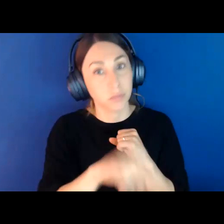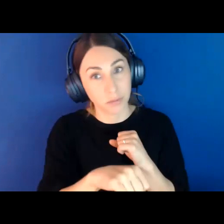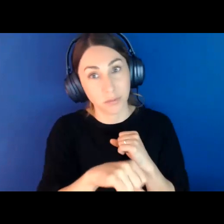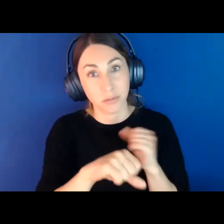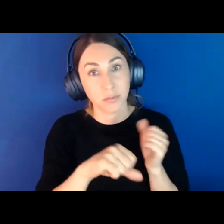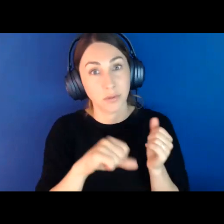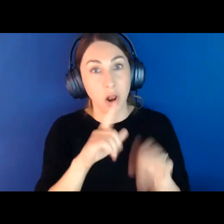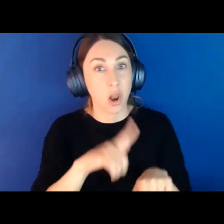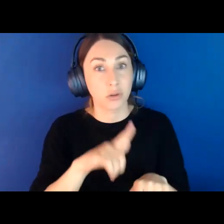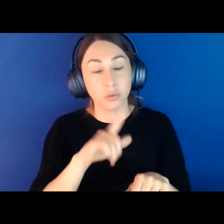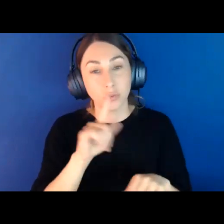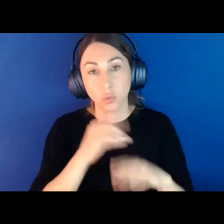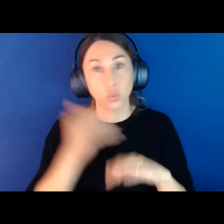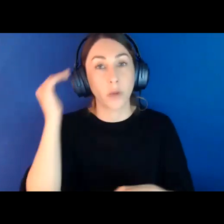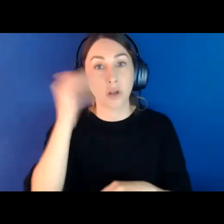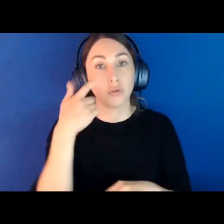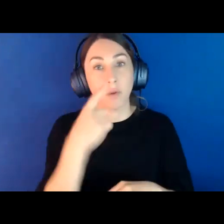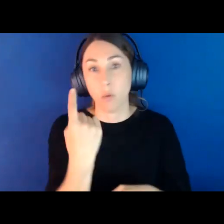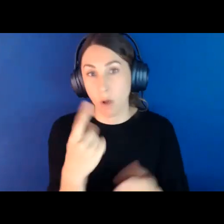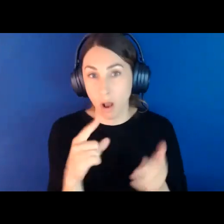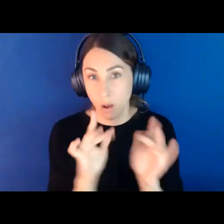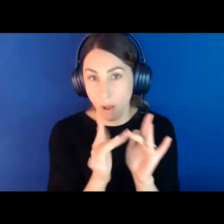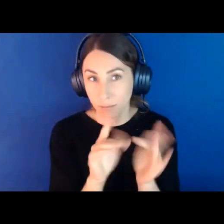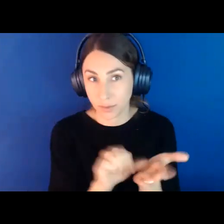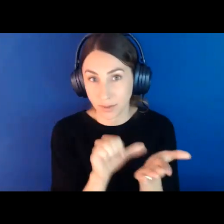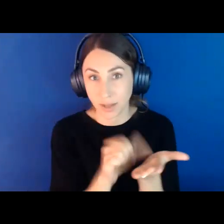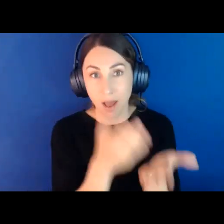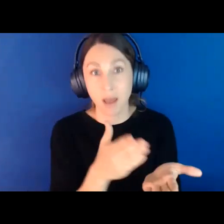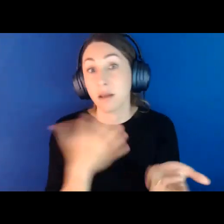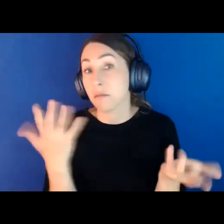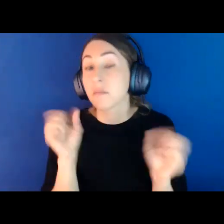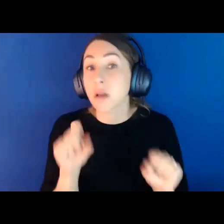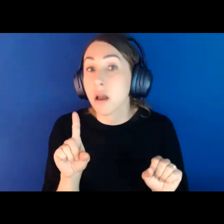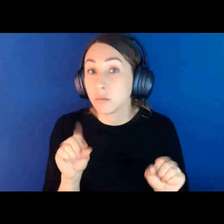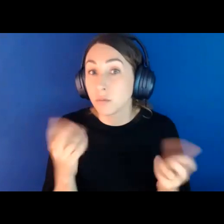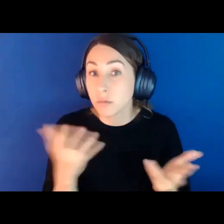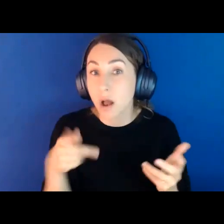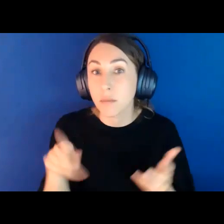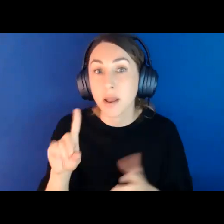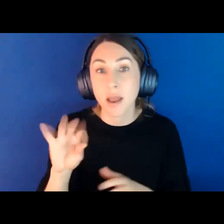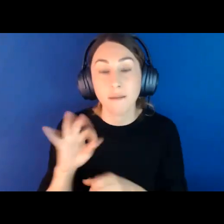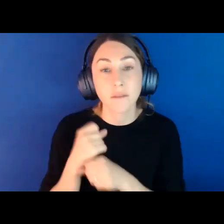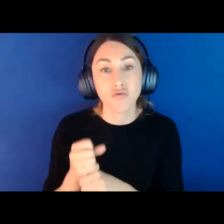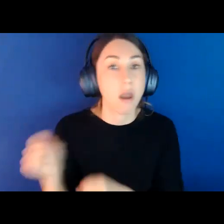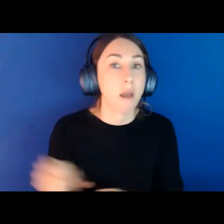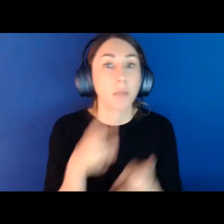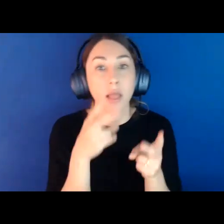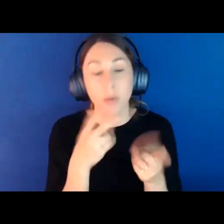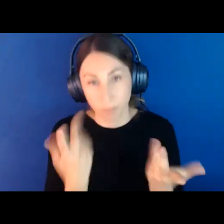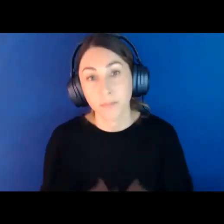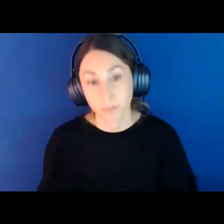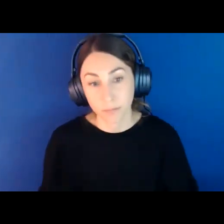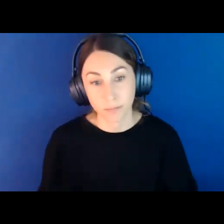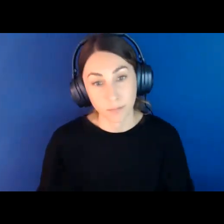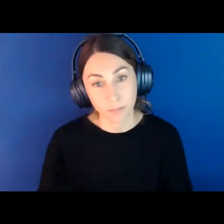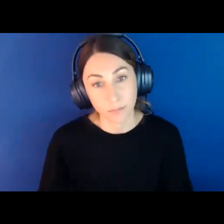page, a lot of solutions just make it a PDF and upload it to the website so it can be accessible through there. Next